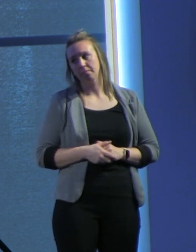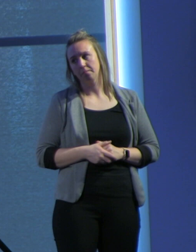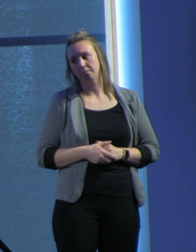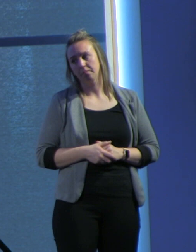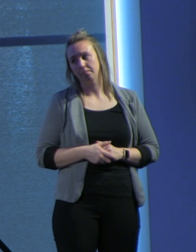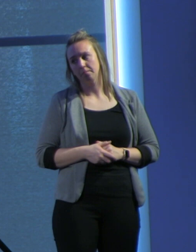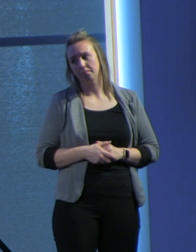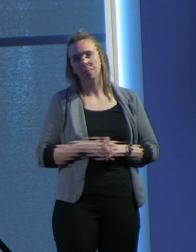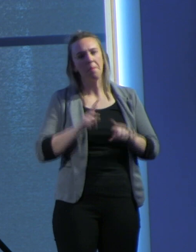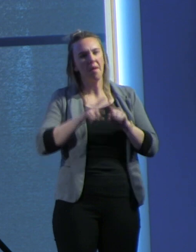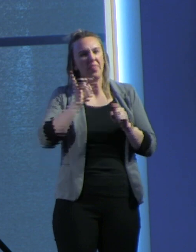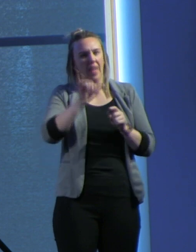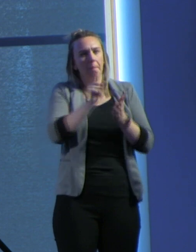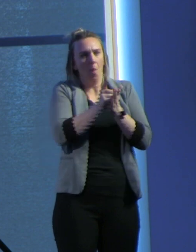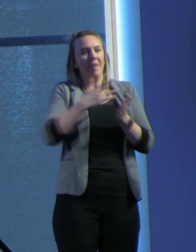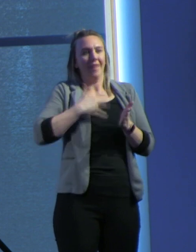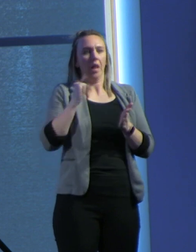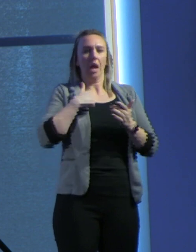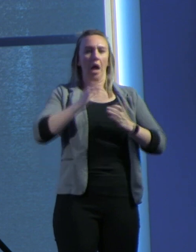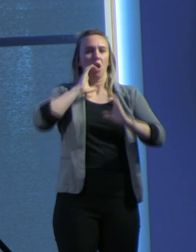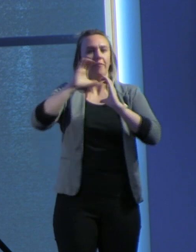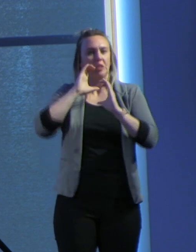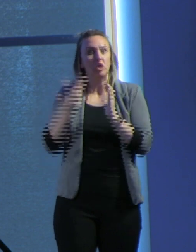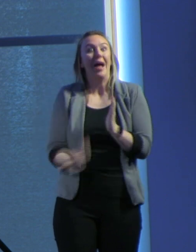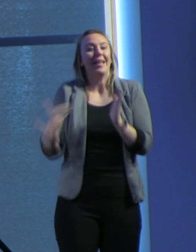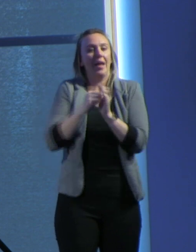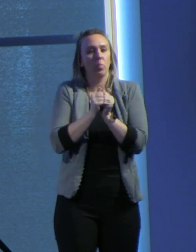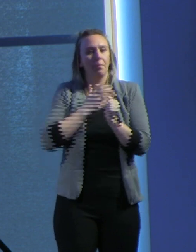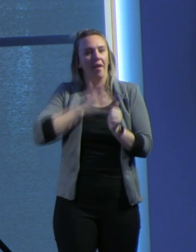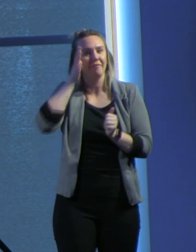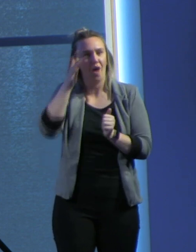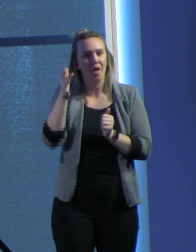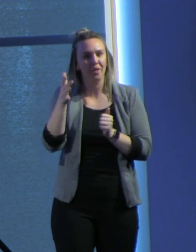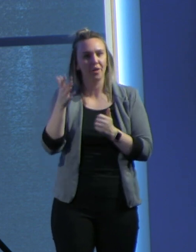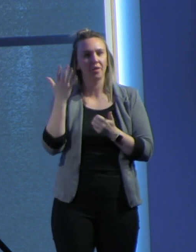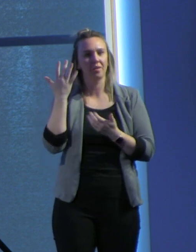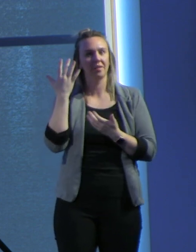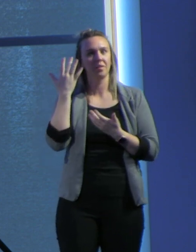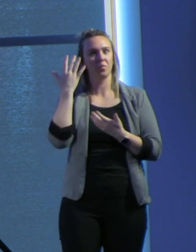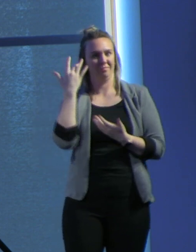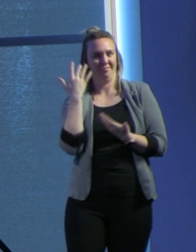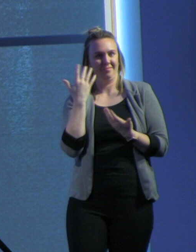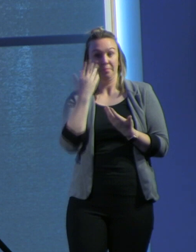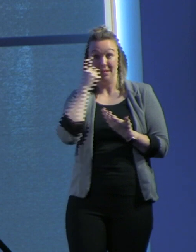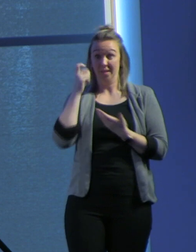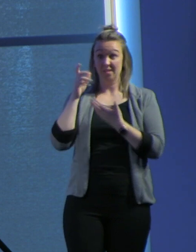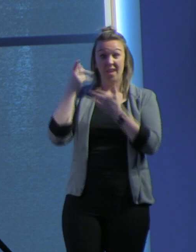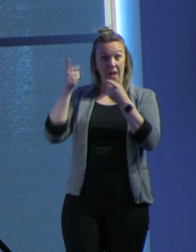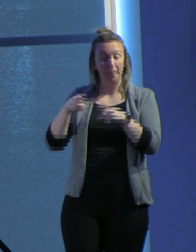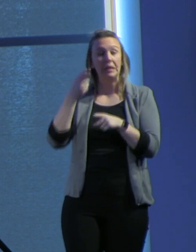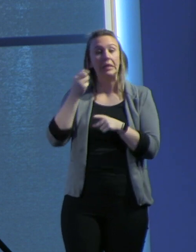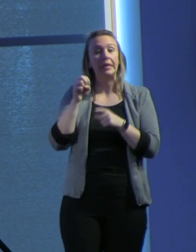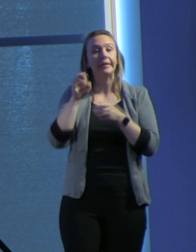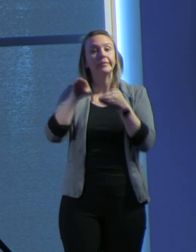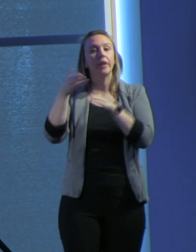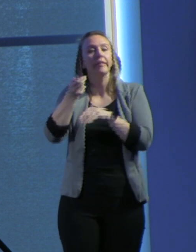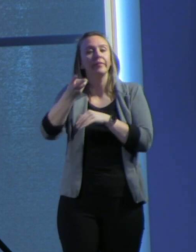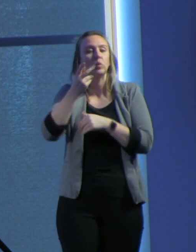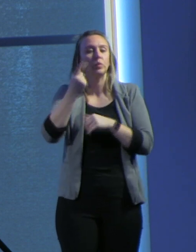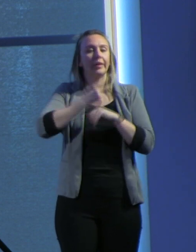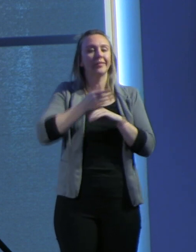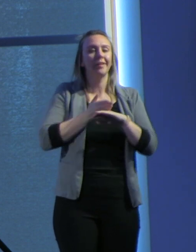conversation with your father, because when he died a couple of days after Thanksgiving, and it